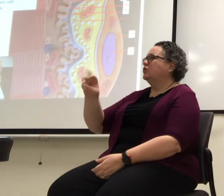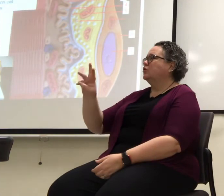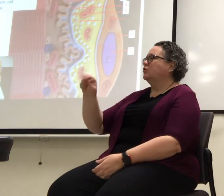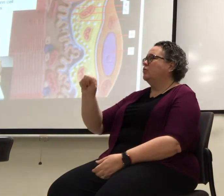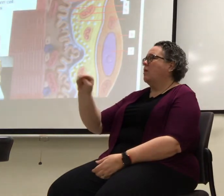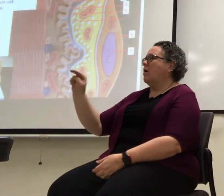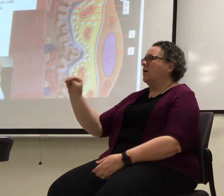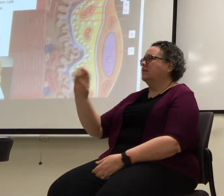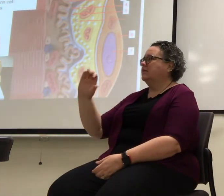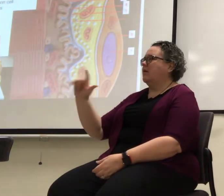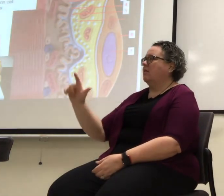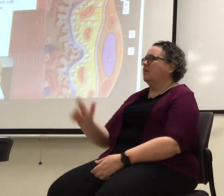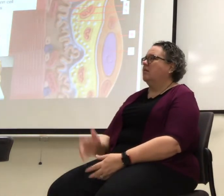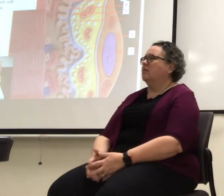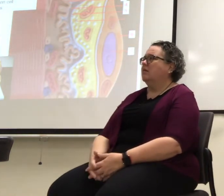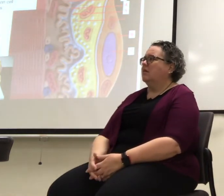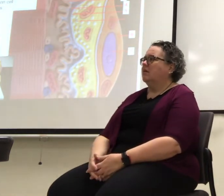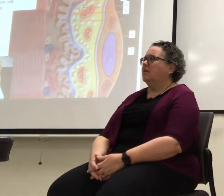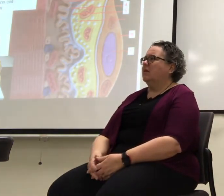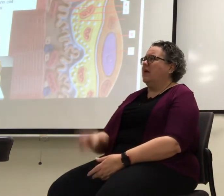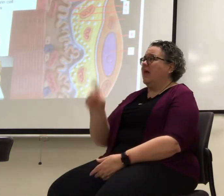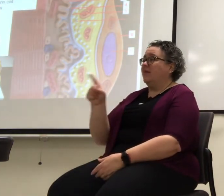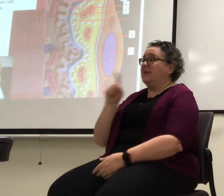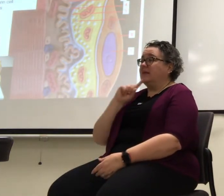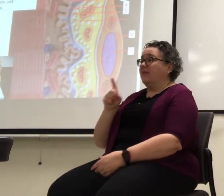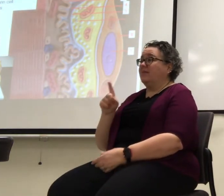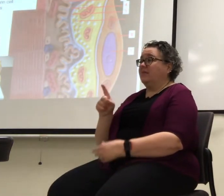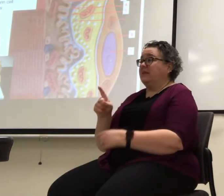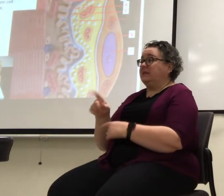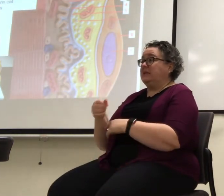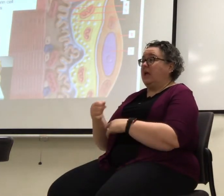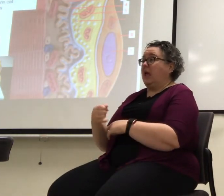And this is at the tail end of